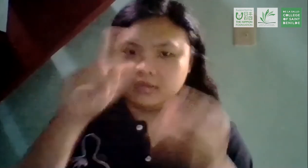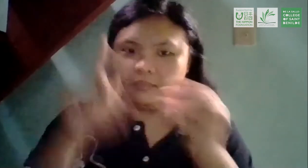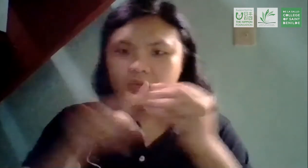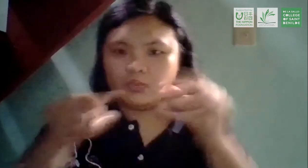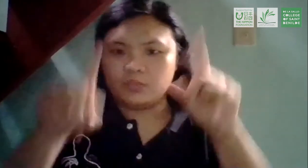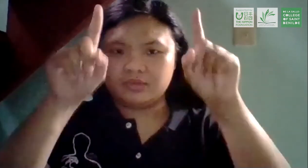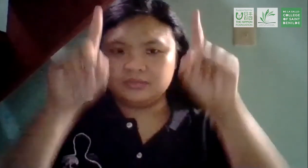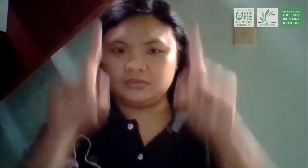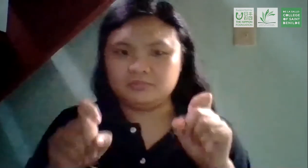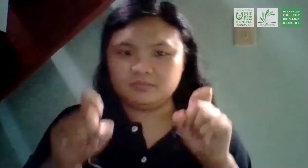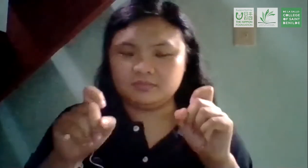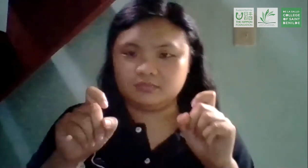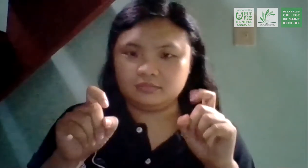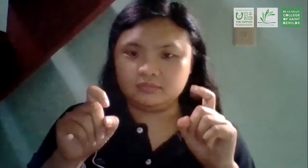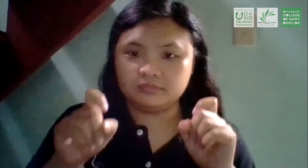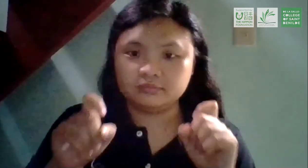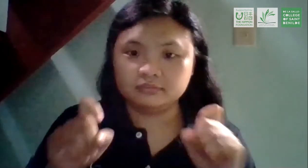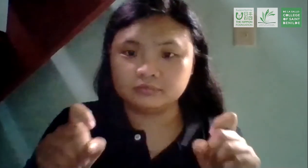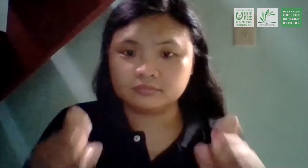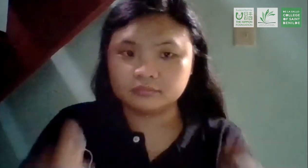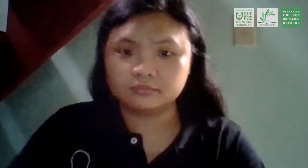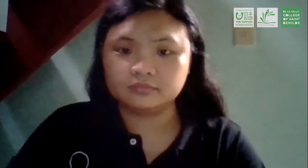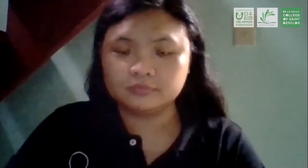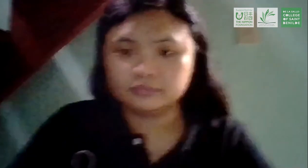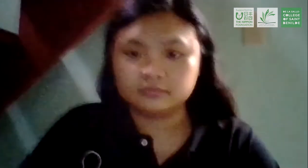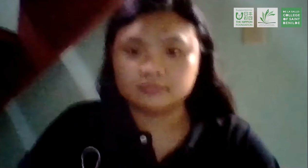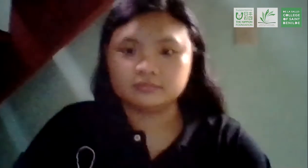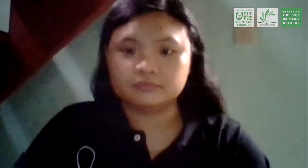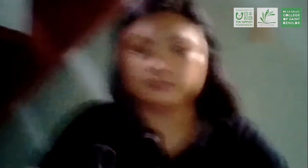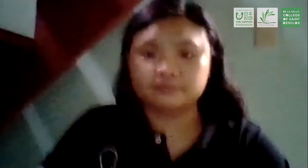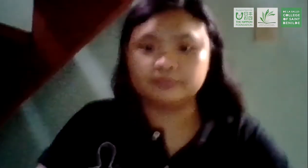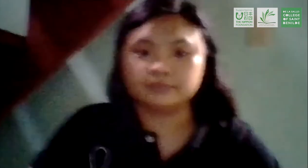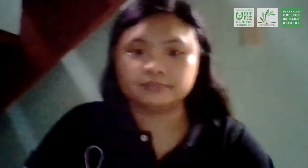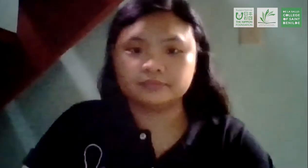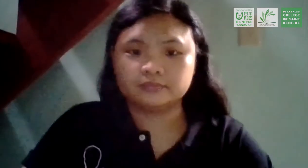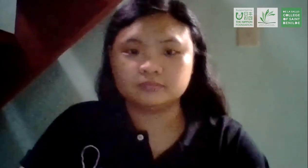I just want to make a comment about the tests, sir. Mm-hmm. Mm-hmm.